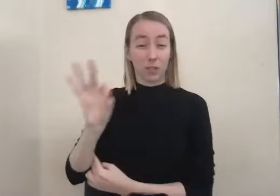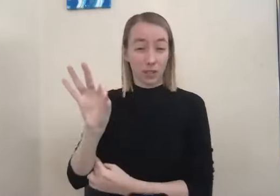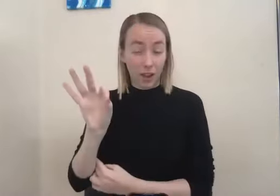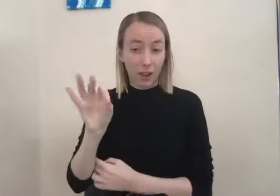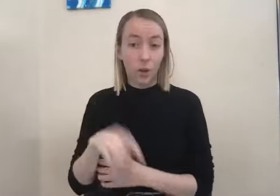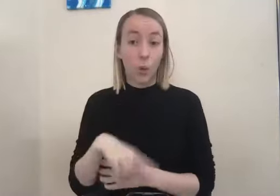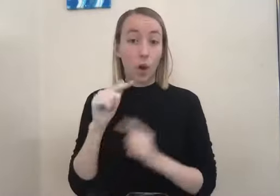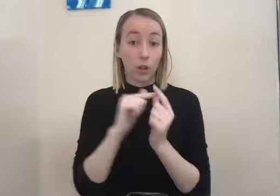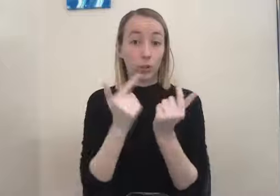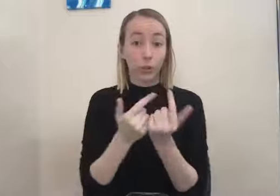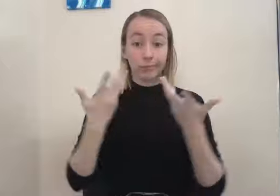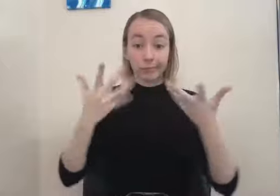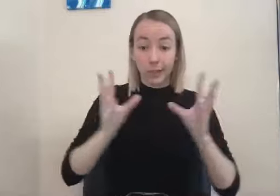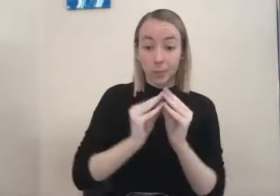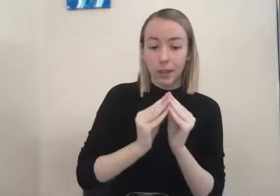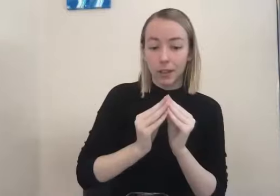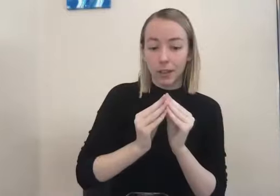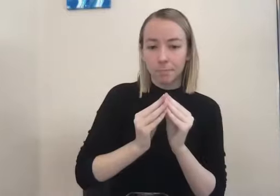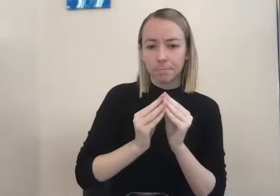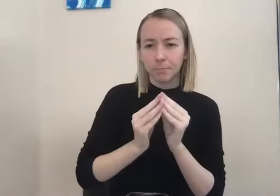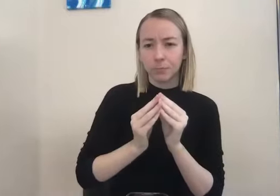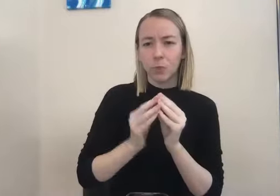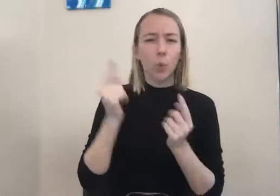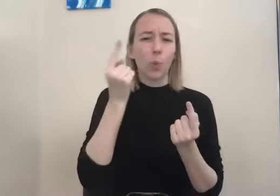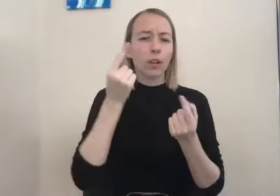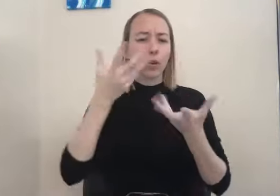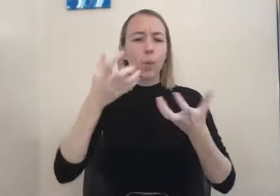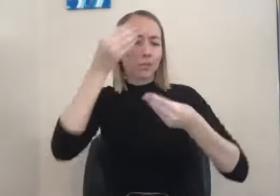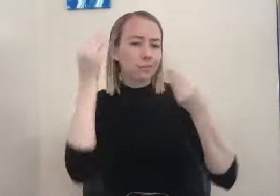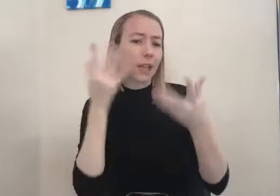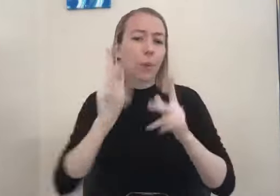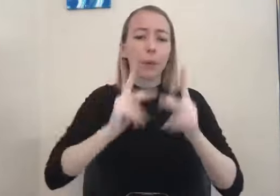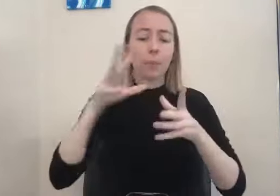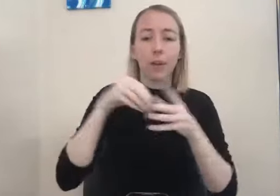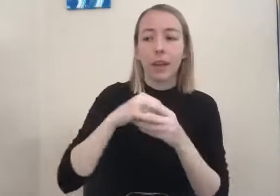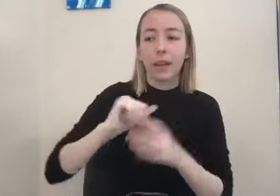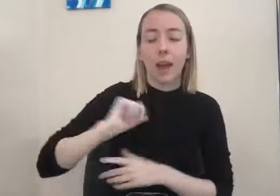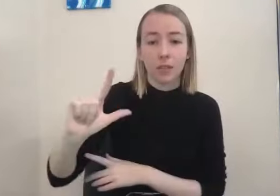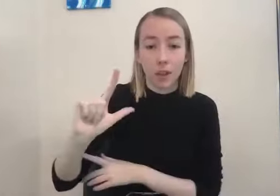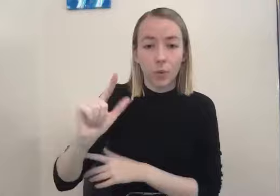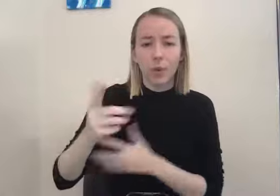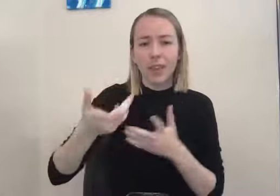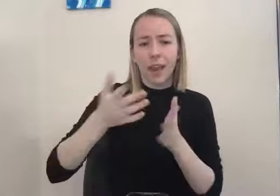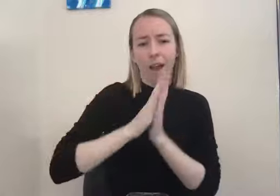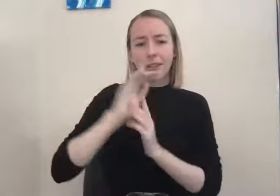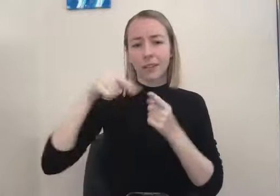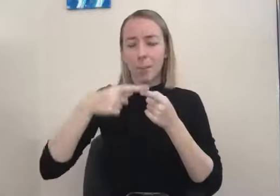steps, and it was actually I returned to my steps through the big books of Alcoholics Anonymous, taking it through the Al-Anon